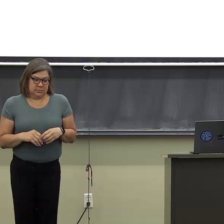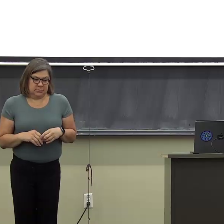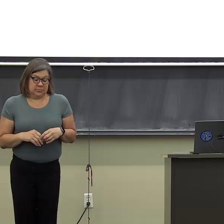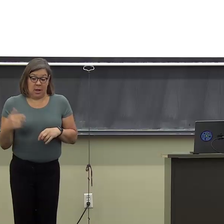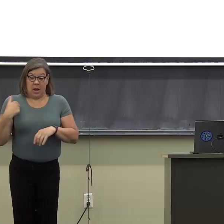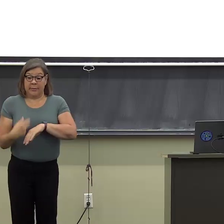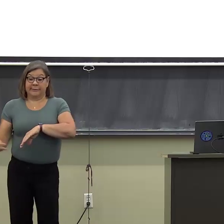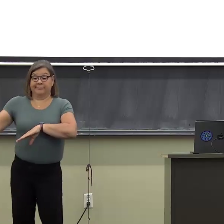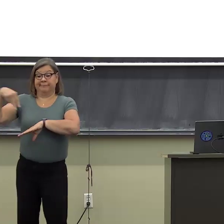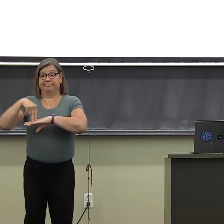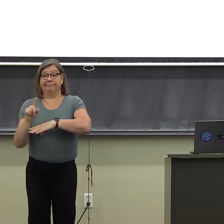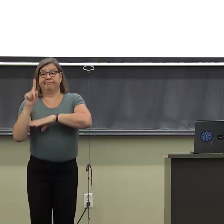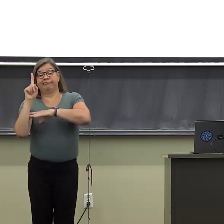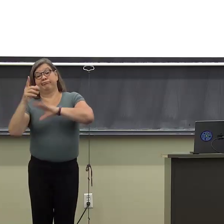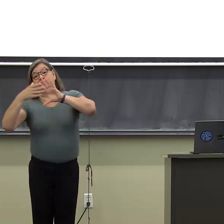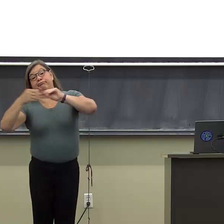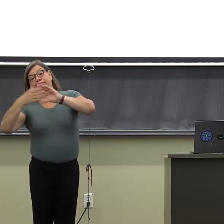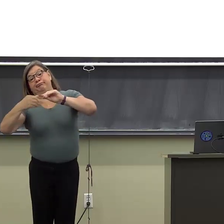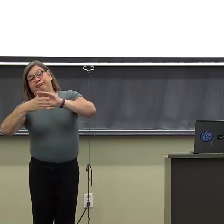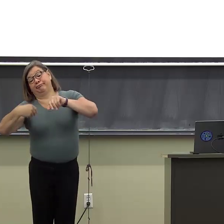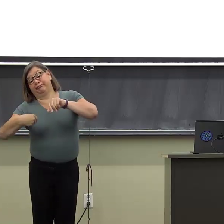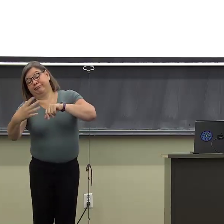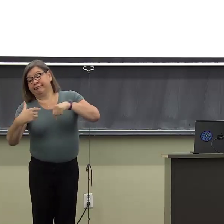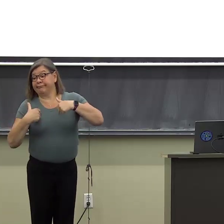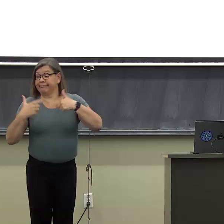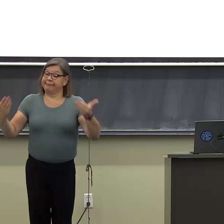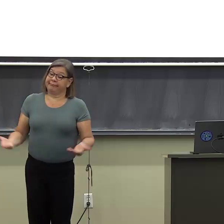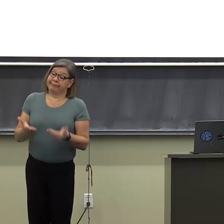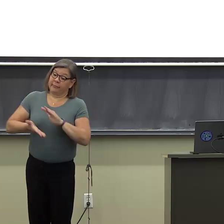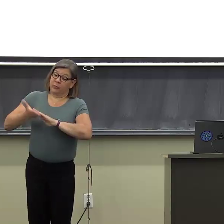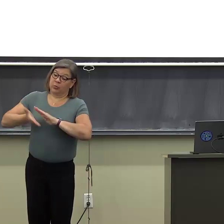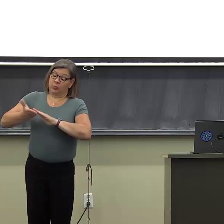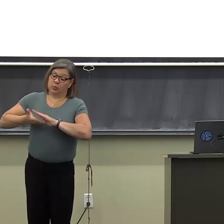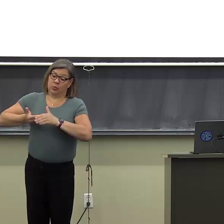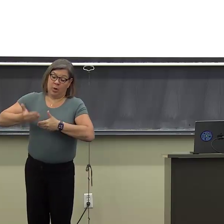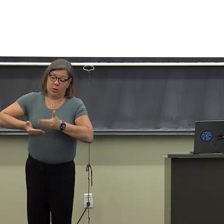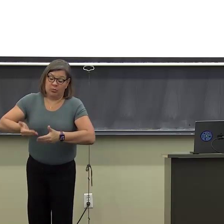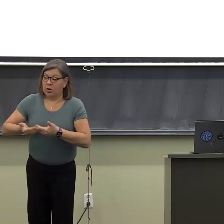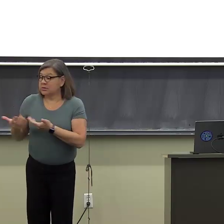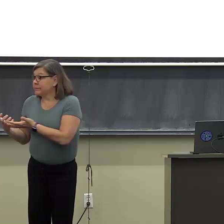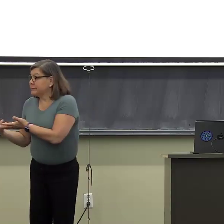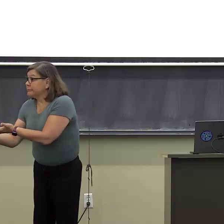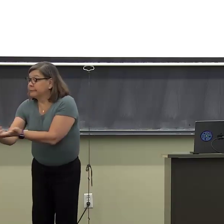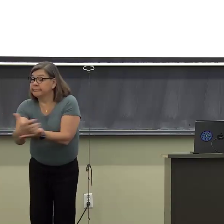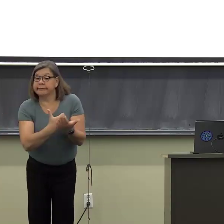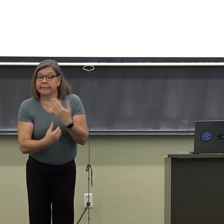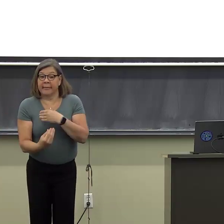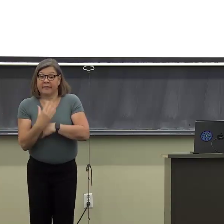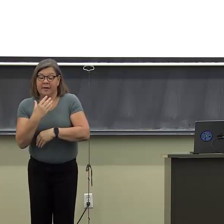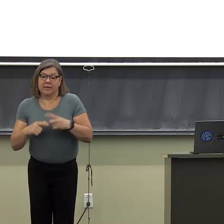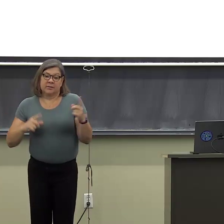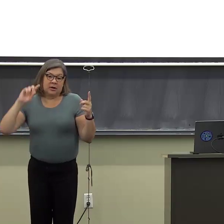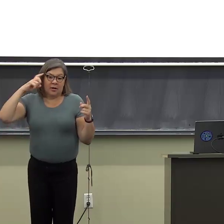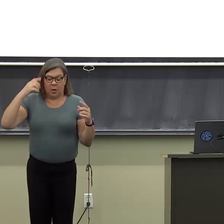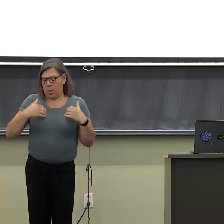stand at the front of a room and tell everyone, I'm here to run a process, to get advice from you to a government. I have